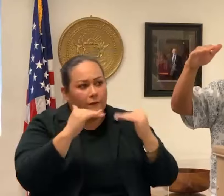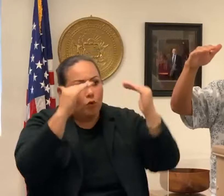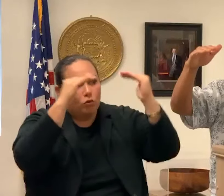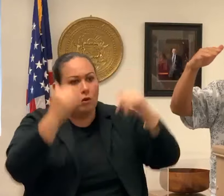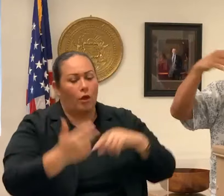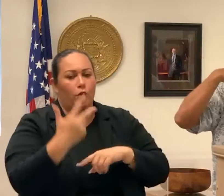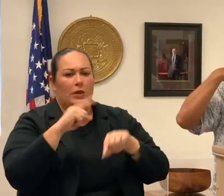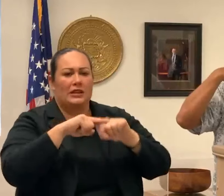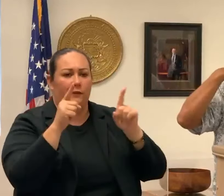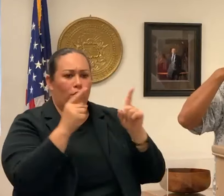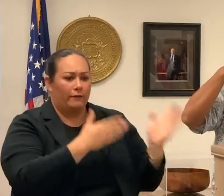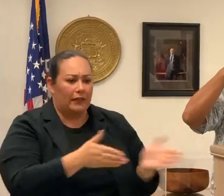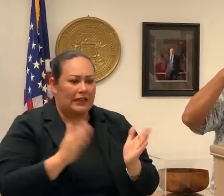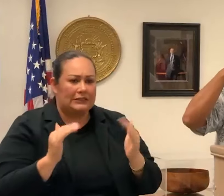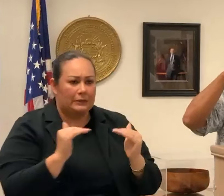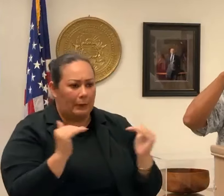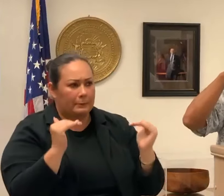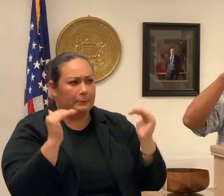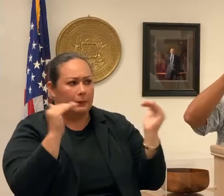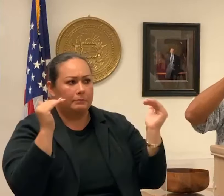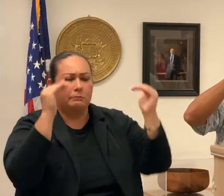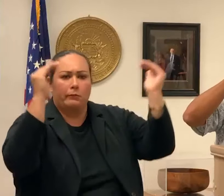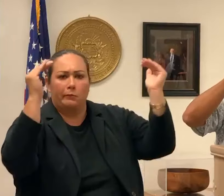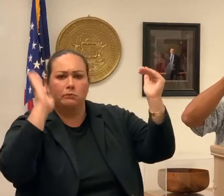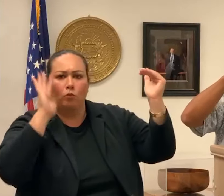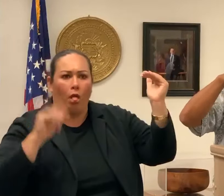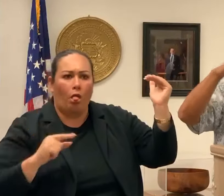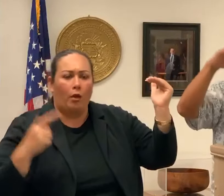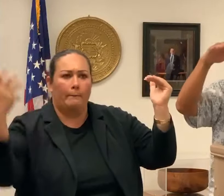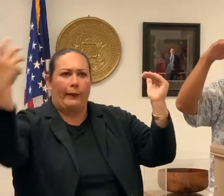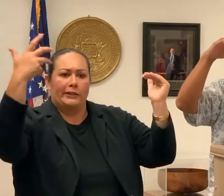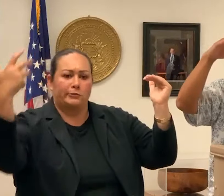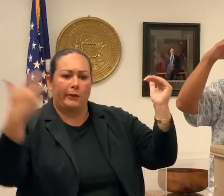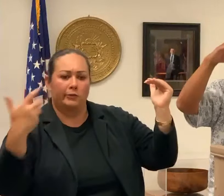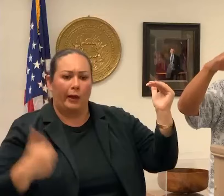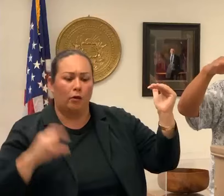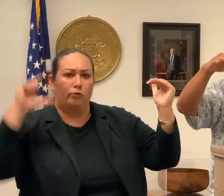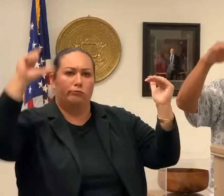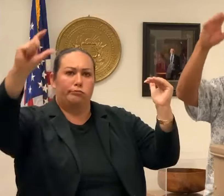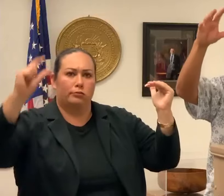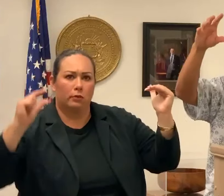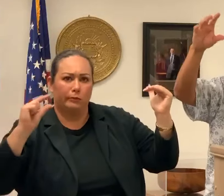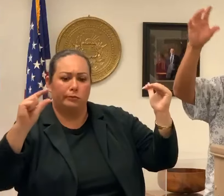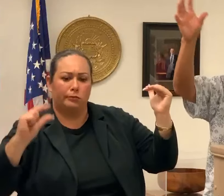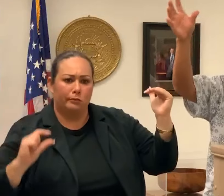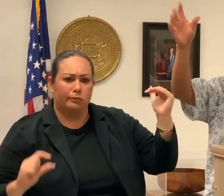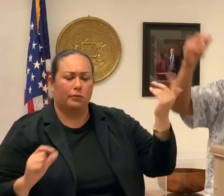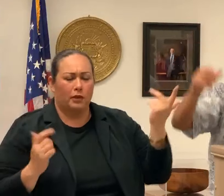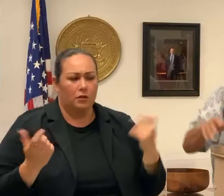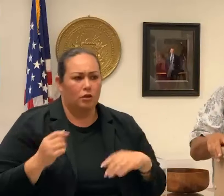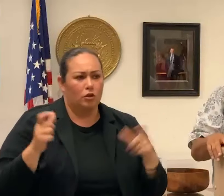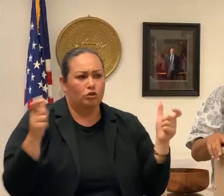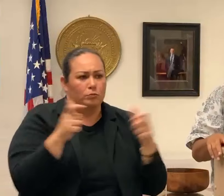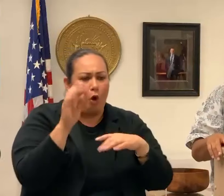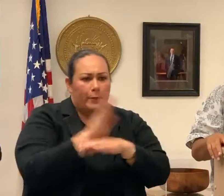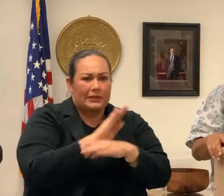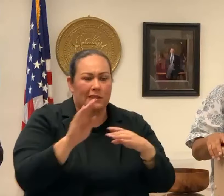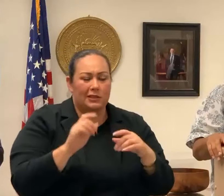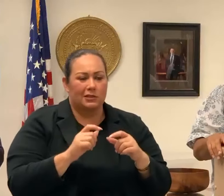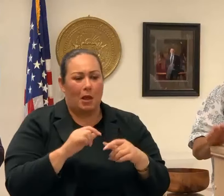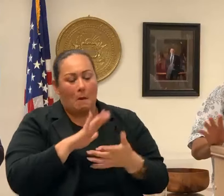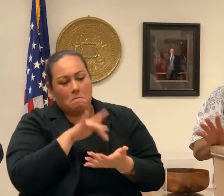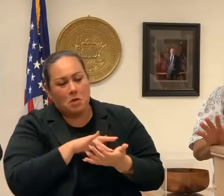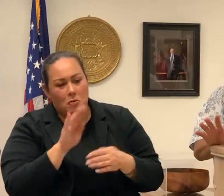three phases. That was a discussion 2 weeks ago. Small business, middle business, and larger size